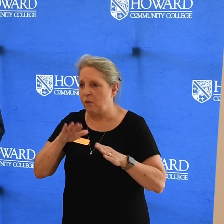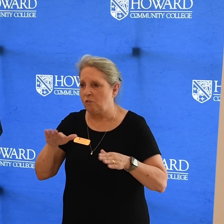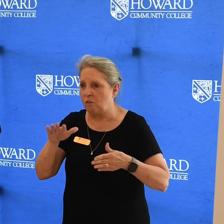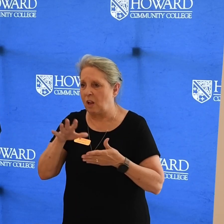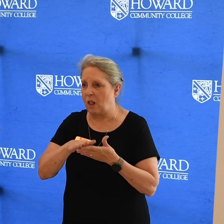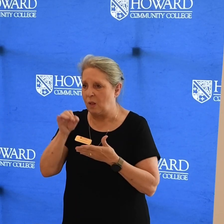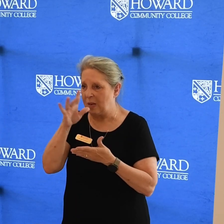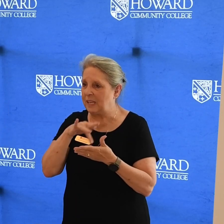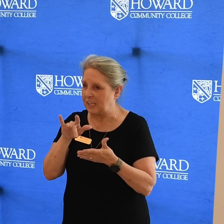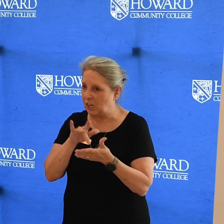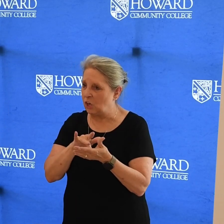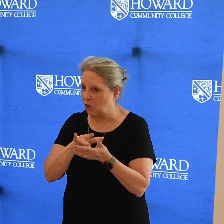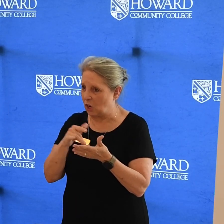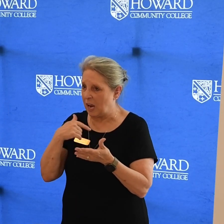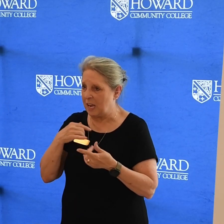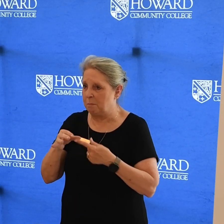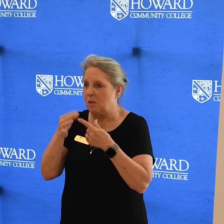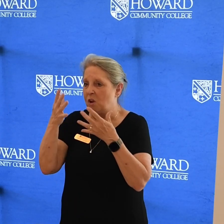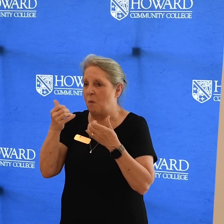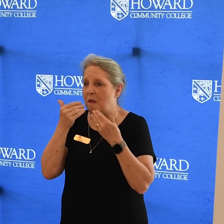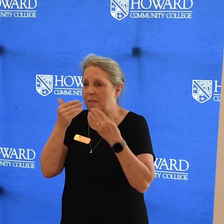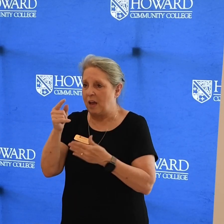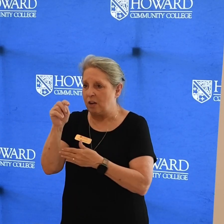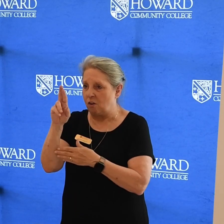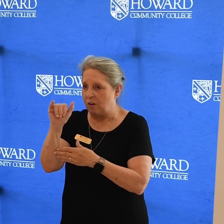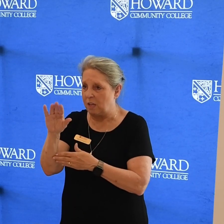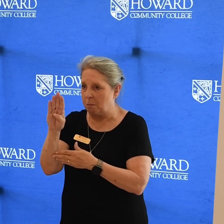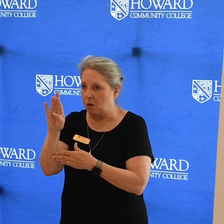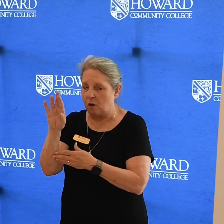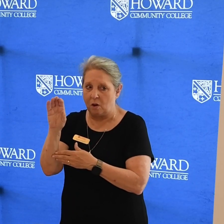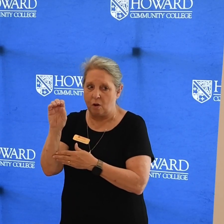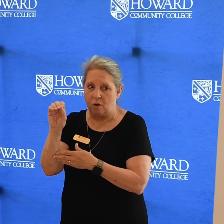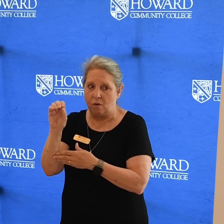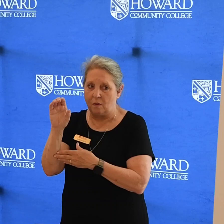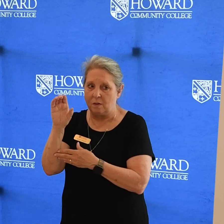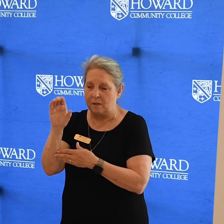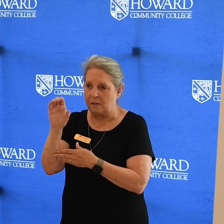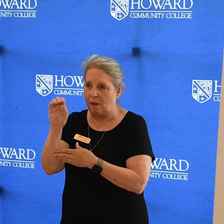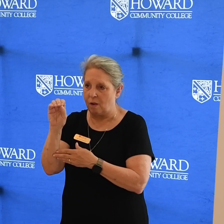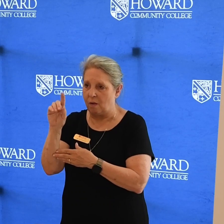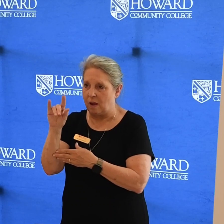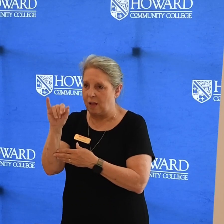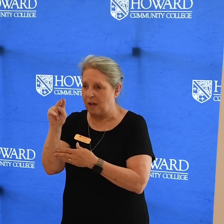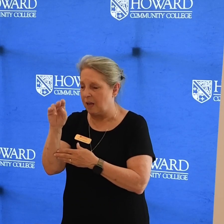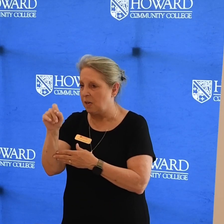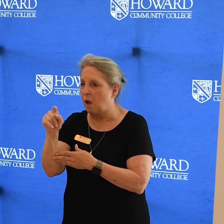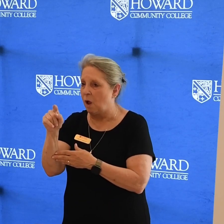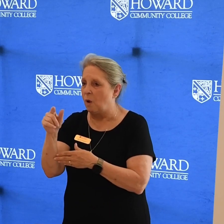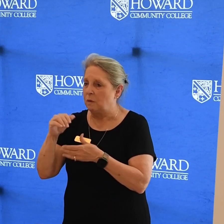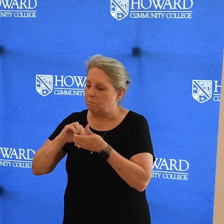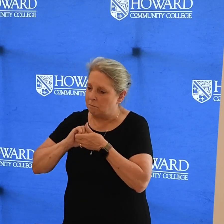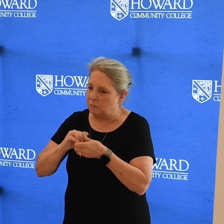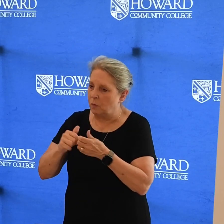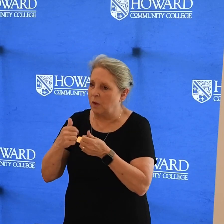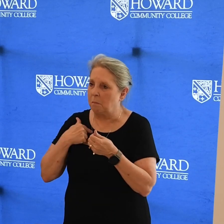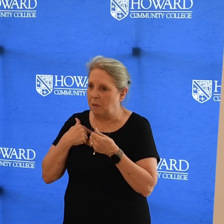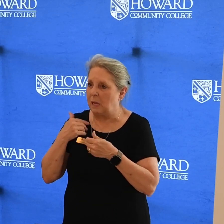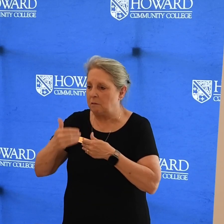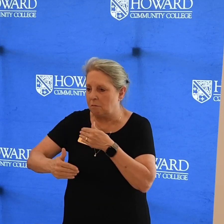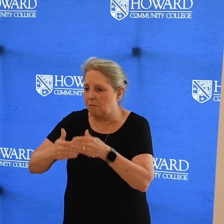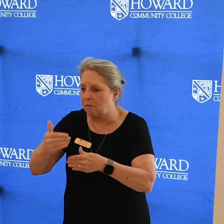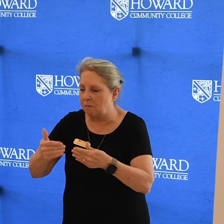Learning Center. I especially want to thank Tracy Broccolino for being with me every step of the way to make this